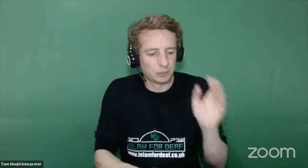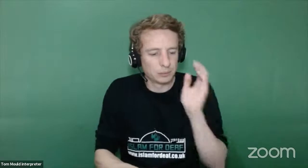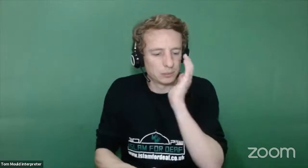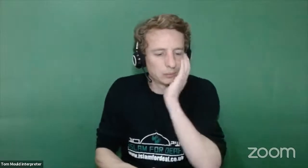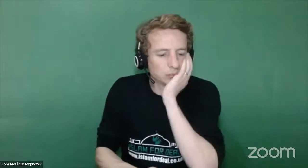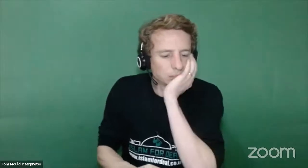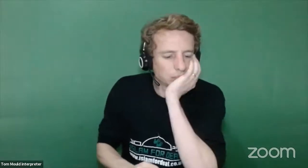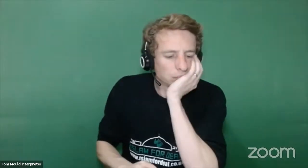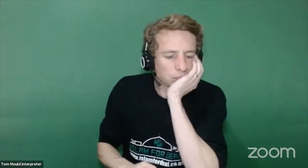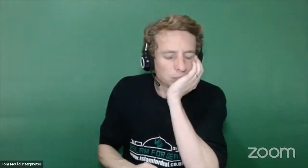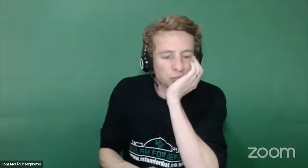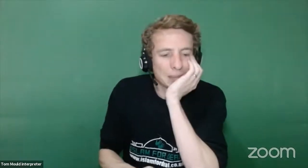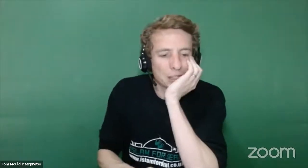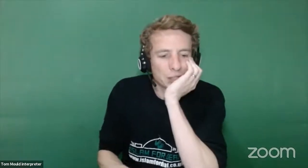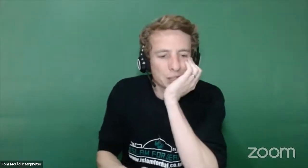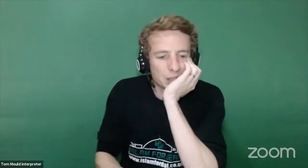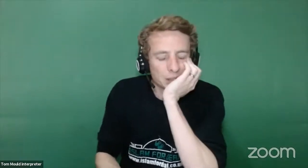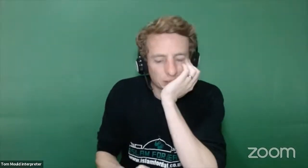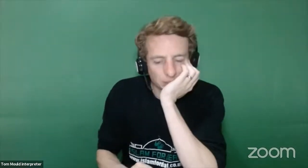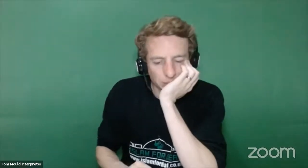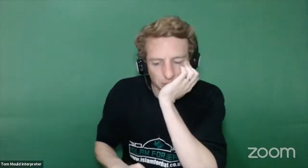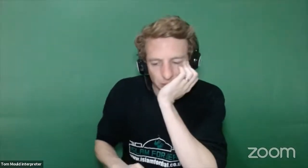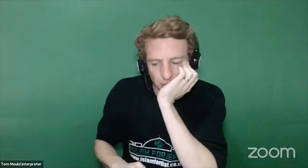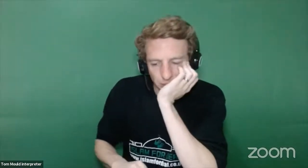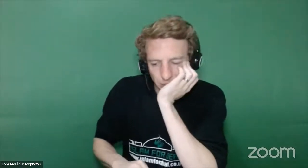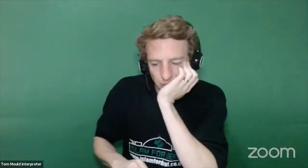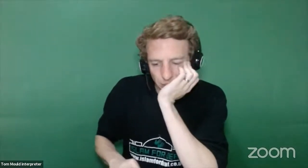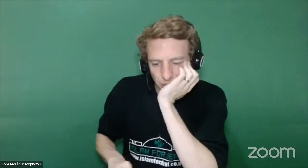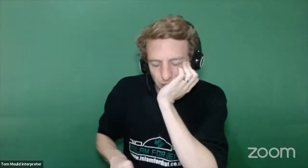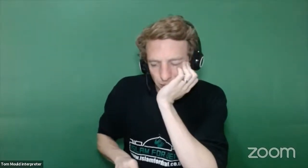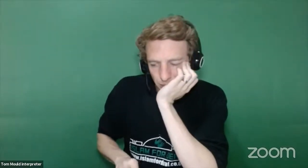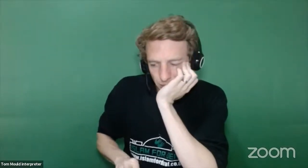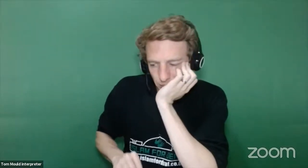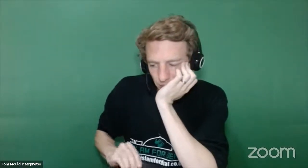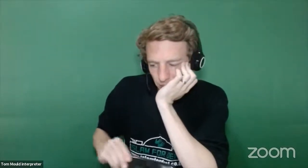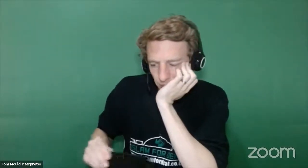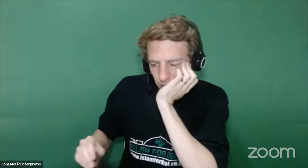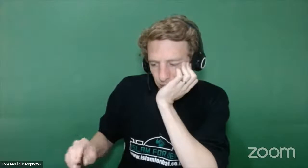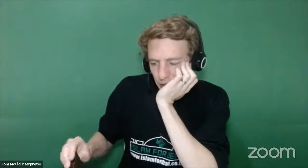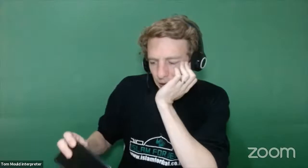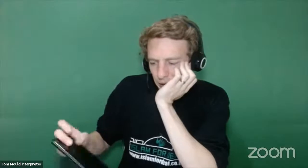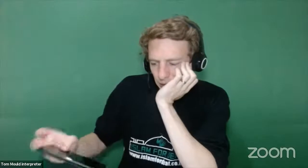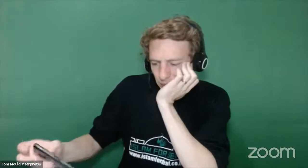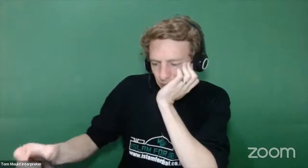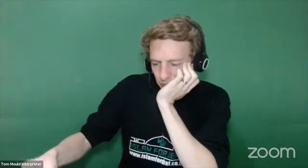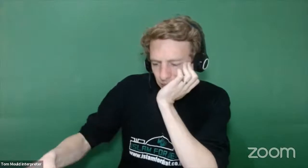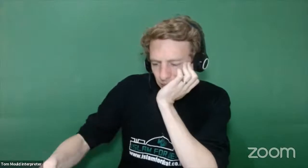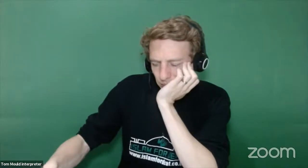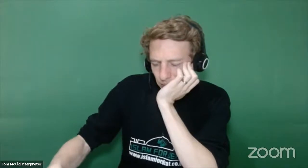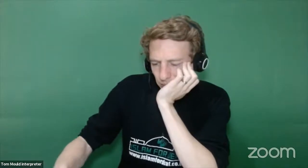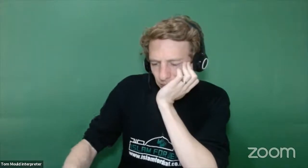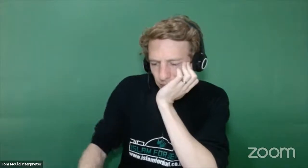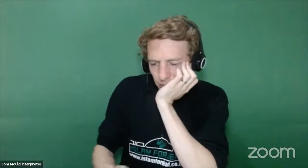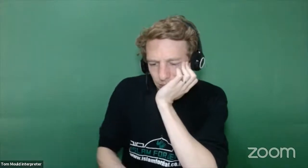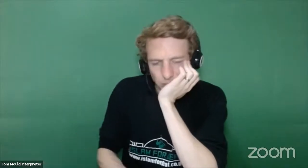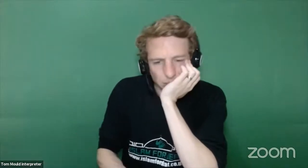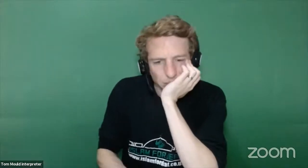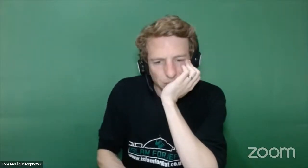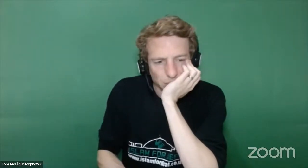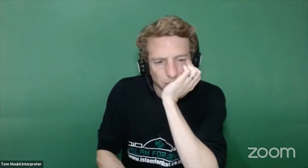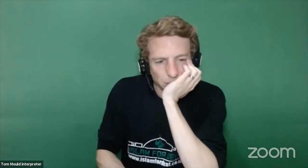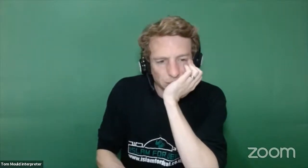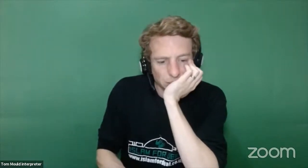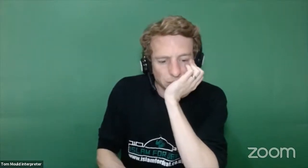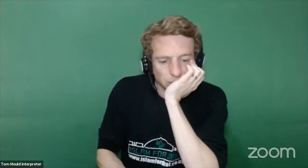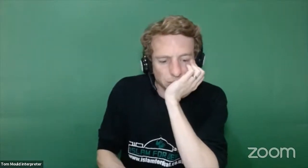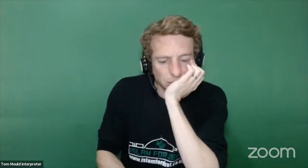Can you hear me? Last year? Yeah, last year you done the 40 Hadith. Yeah. What it